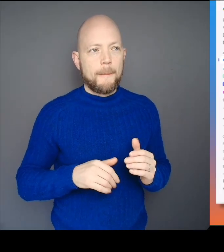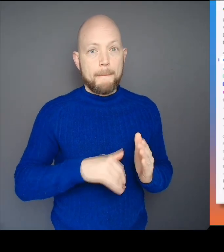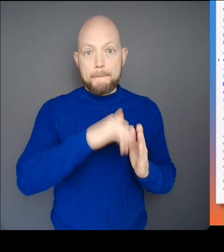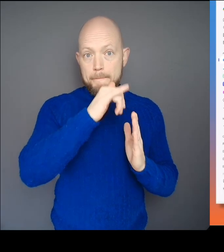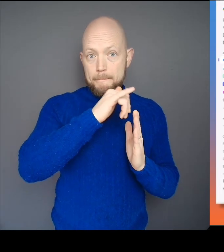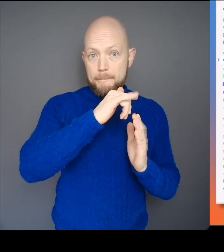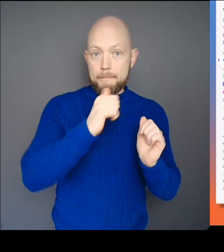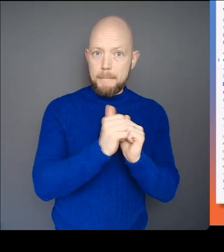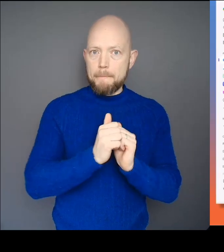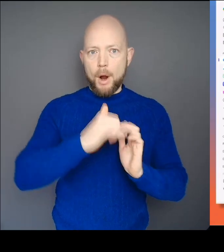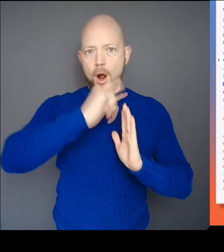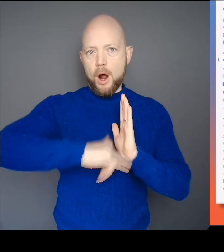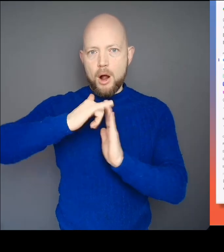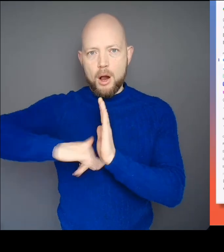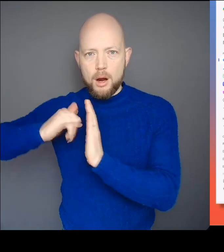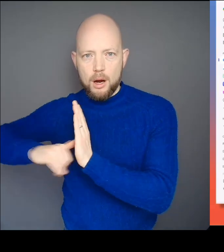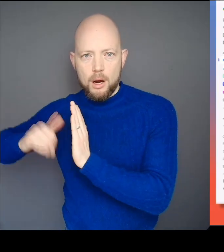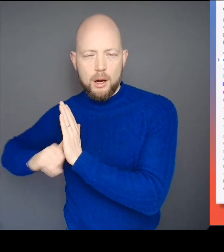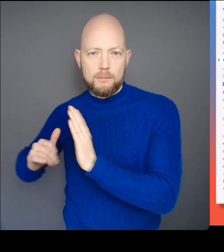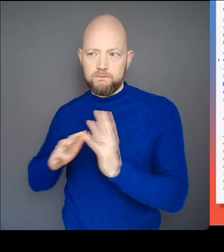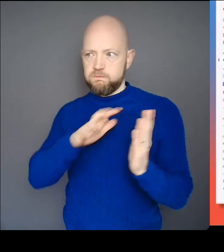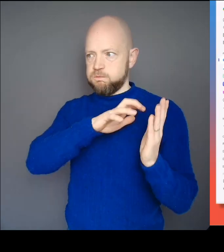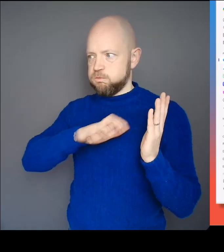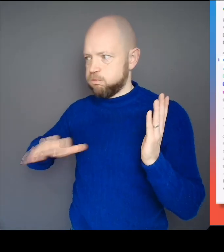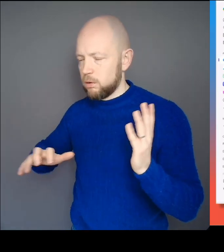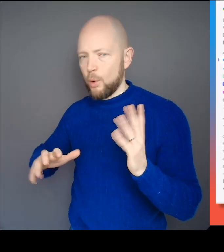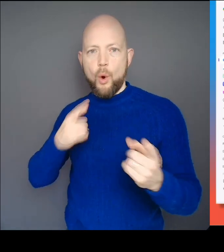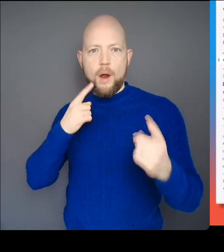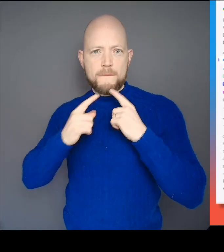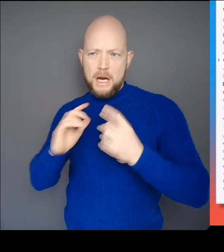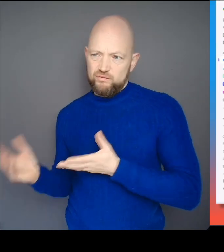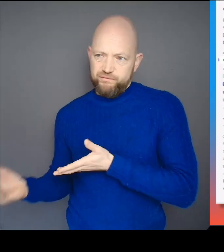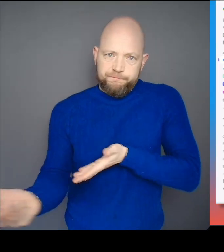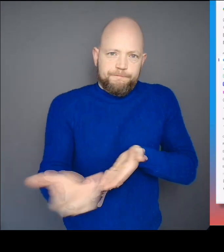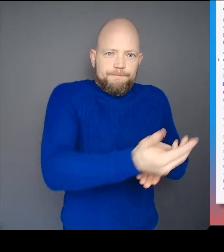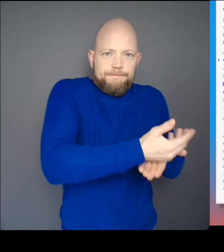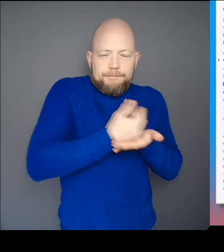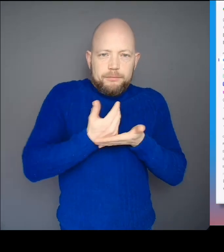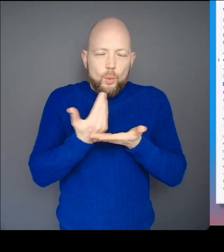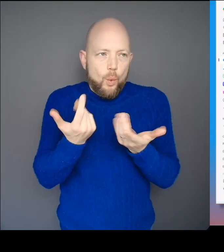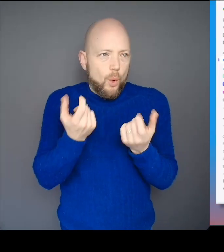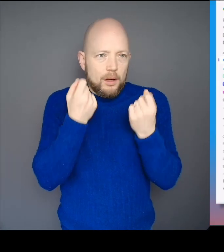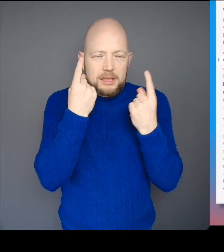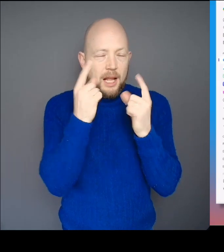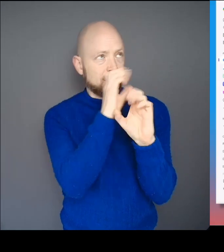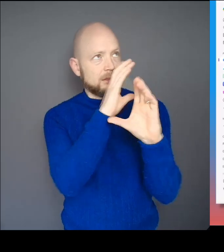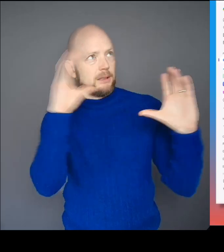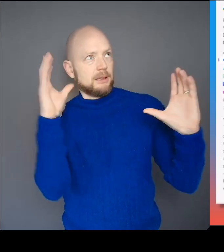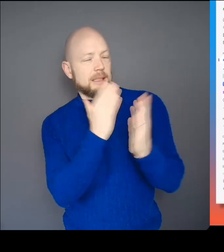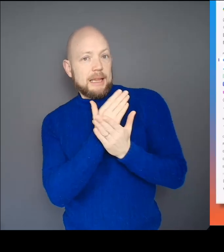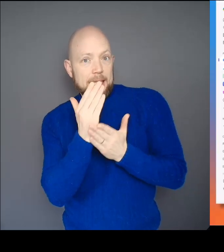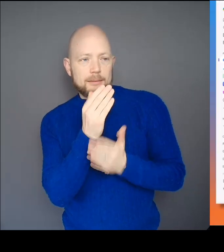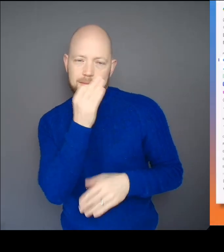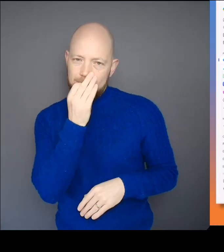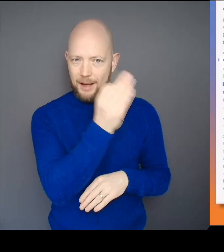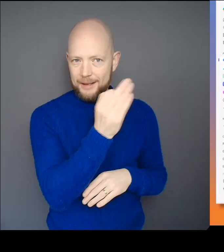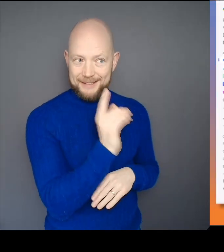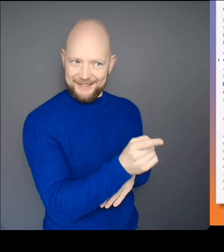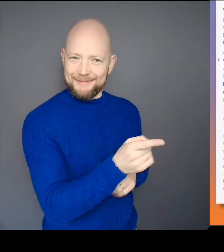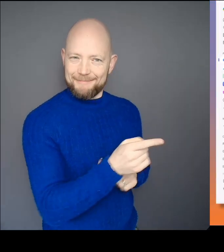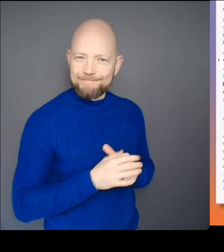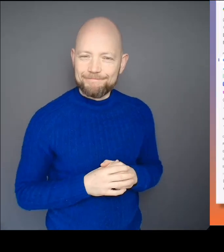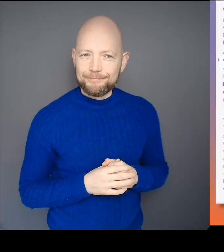a briefing paper on a topic, or you want to go out and sort of gather a lot of information or understand something about what's going